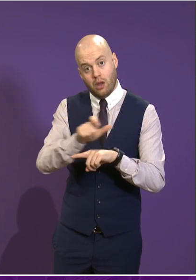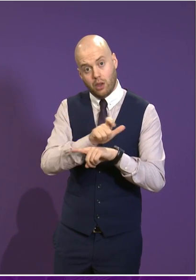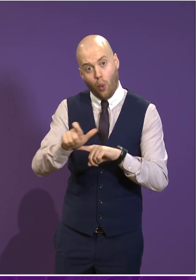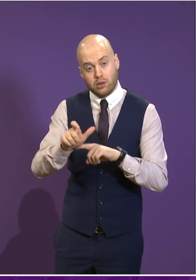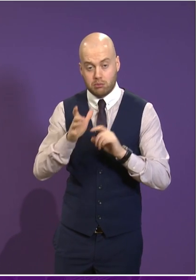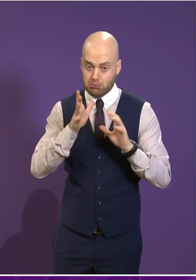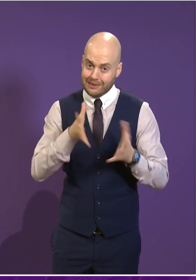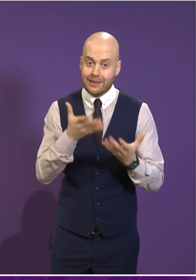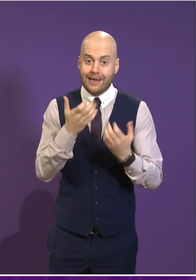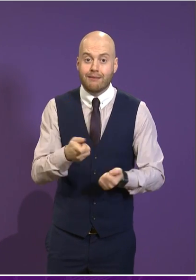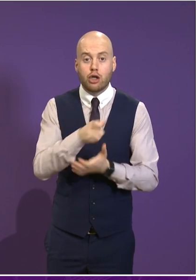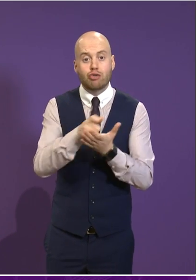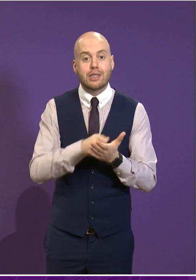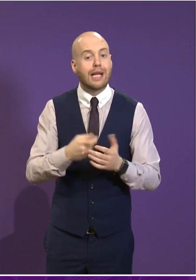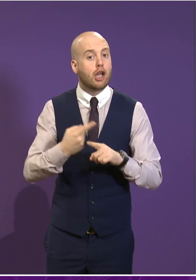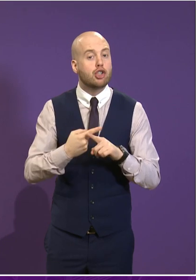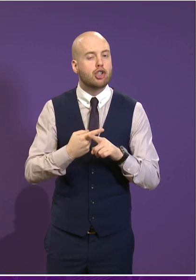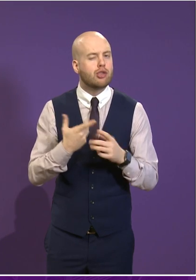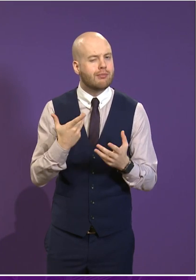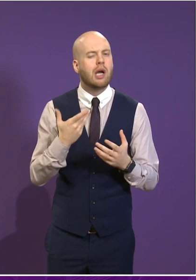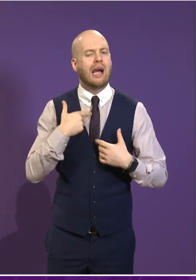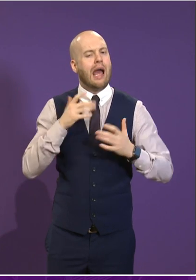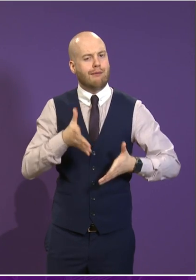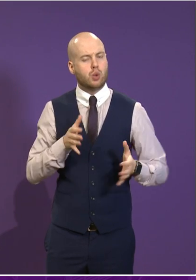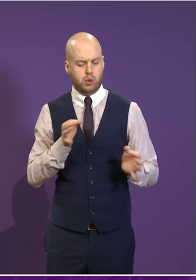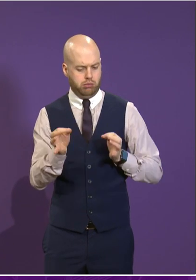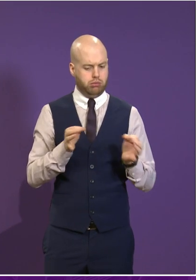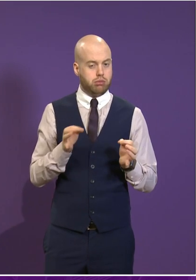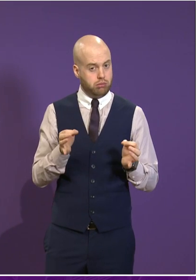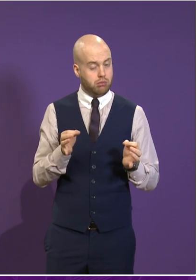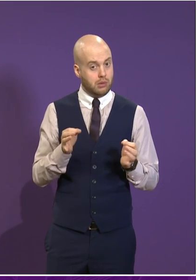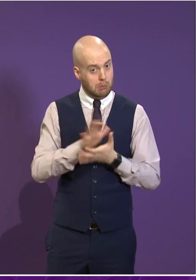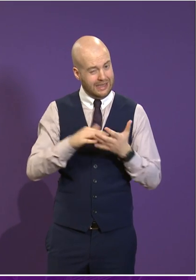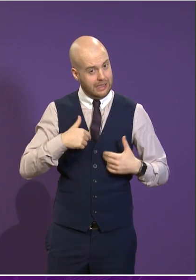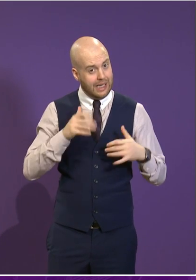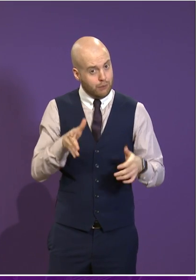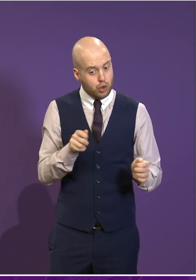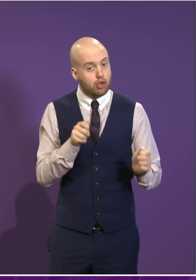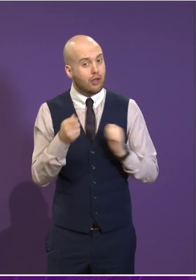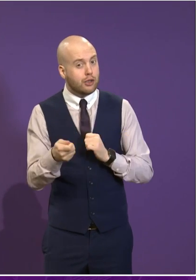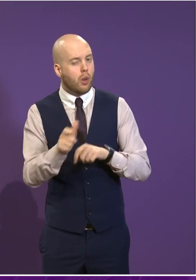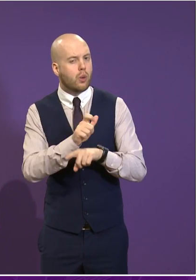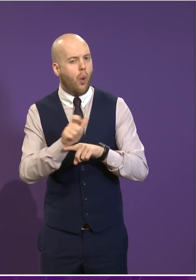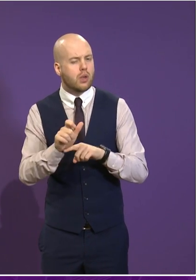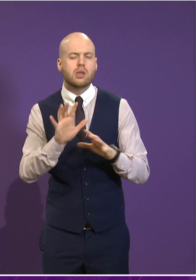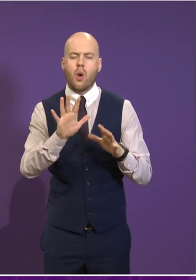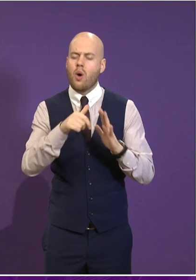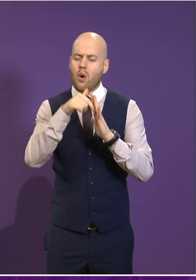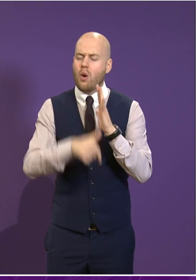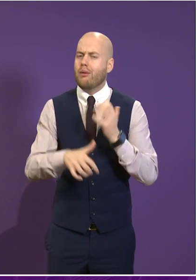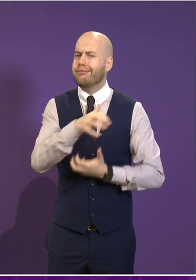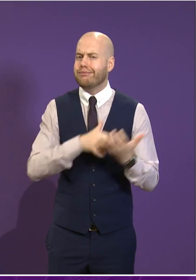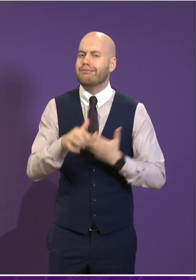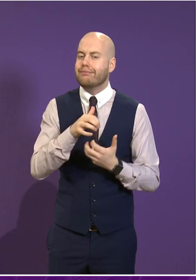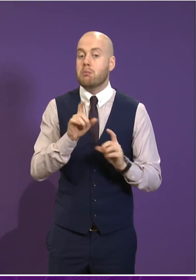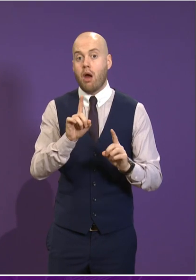is it reasonable to then change the course or what? And I think these are valid questions that do need to be looked at. So I think